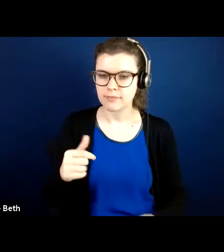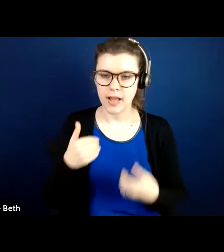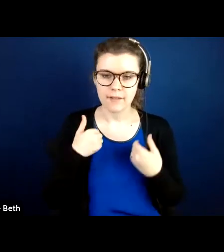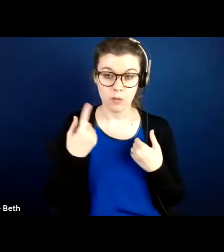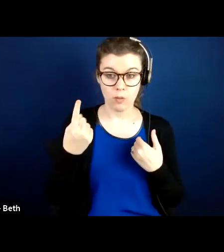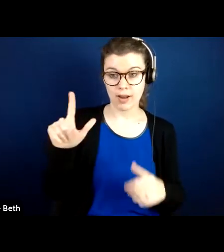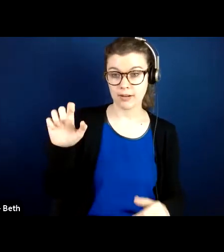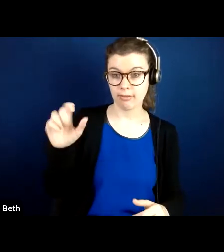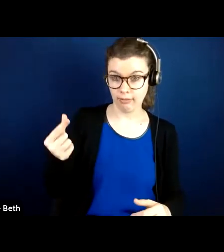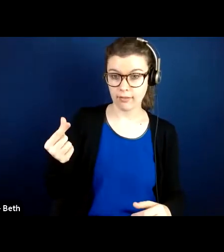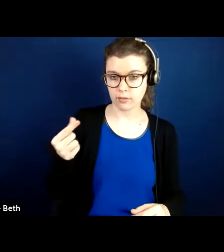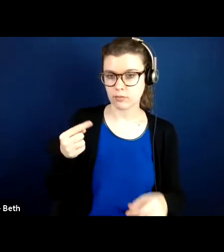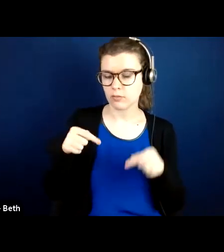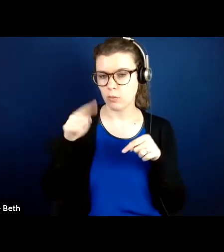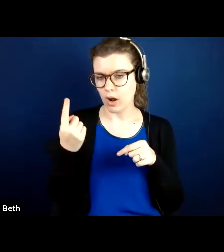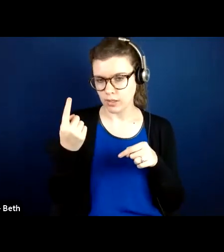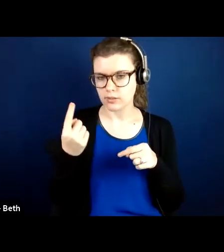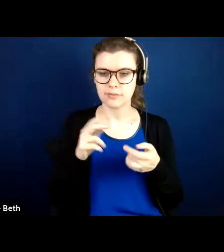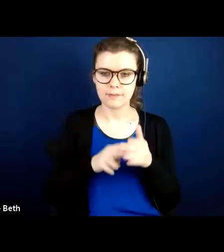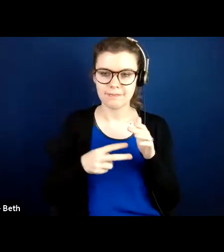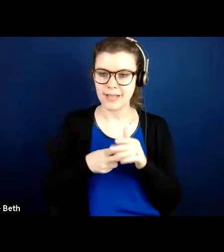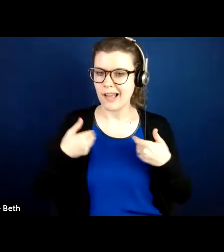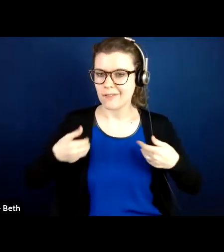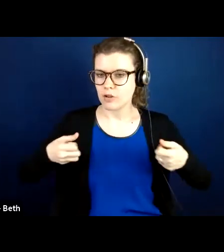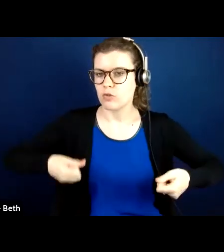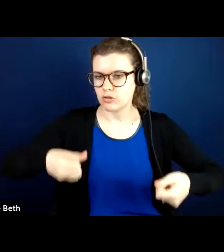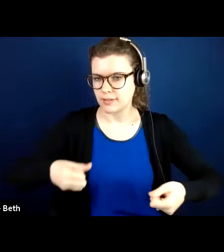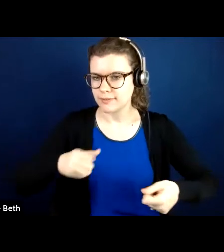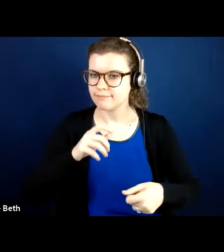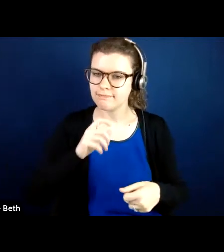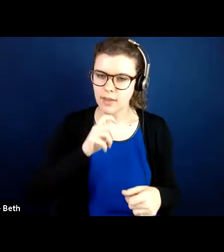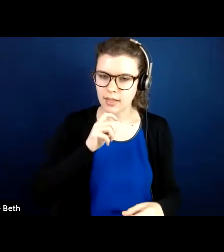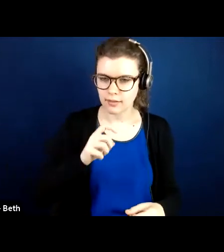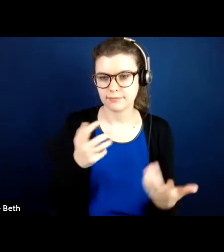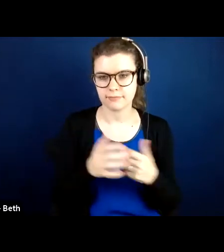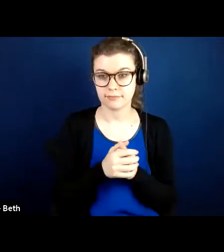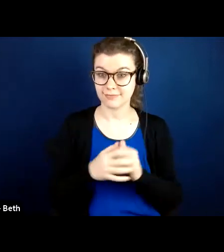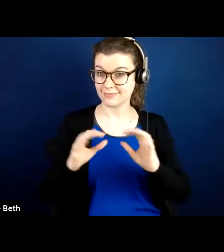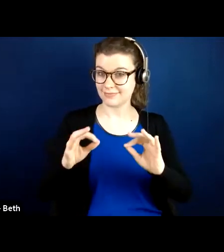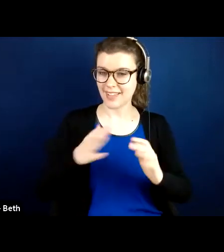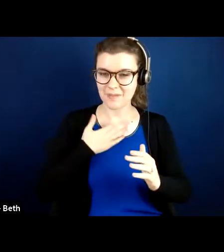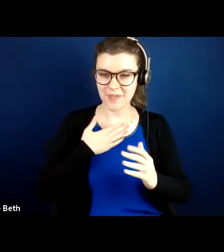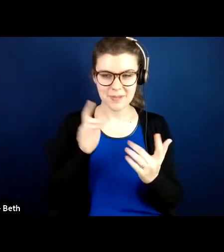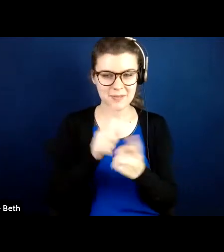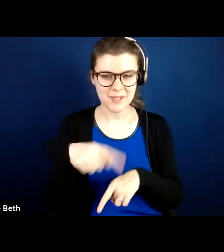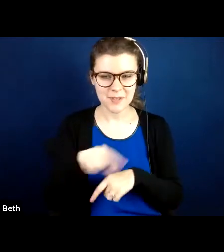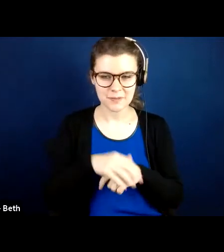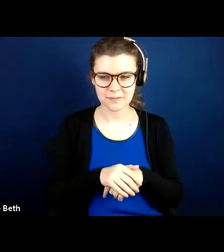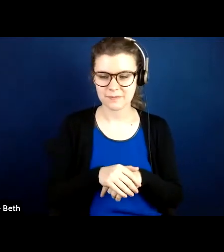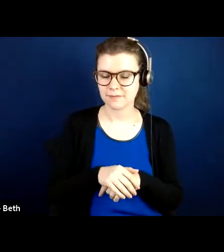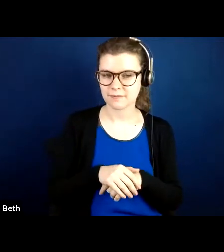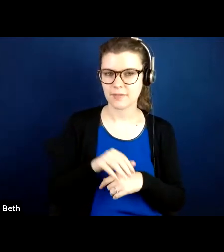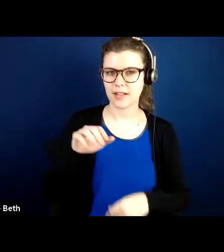leg, and I do walk on titanium crutches. Happy to be here. Great, thanks, Kimberly.